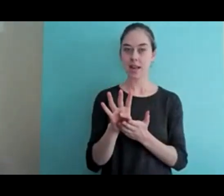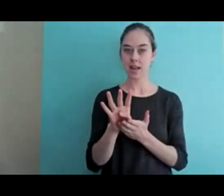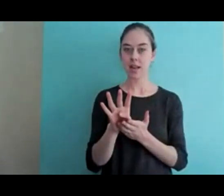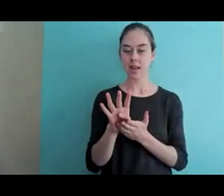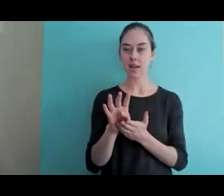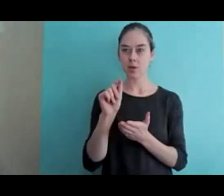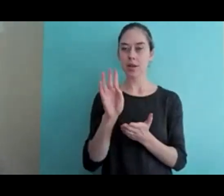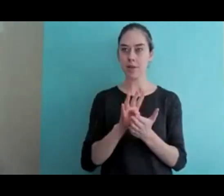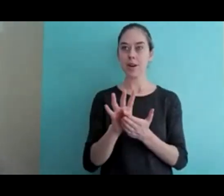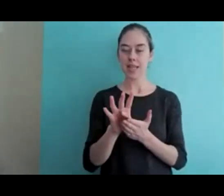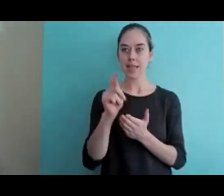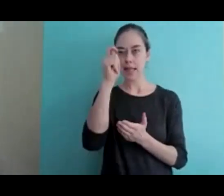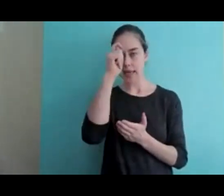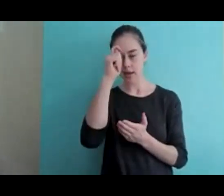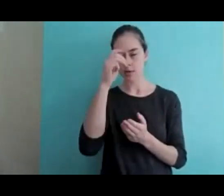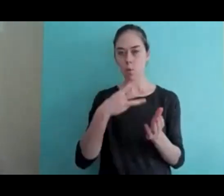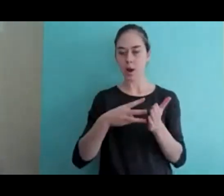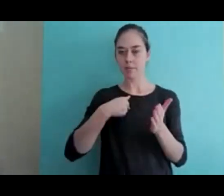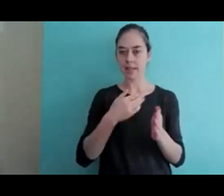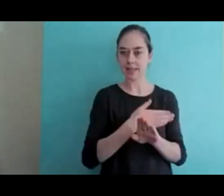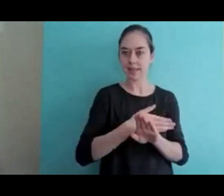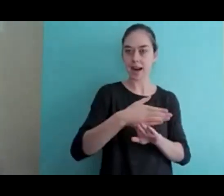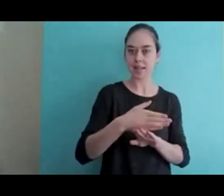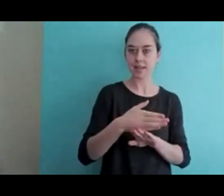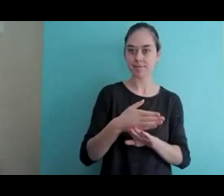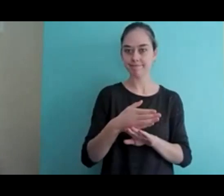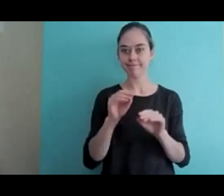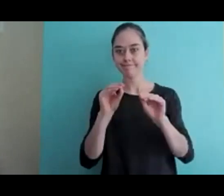2014, I think, when I started doing fitness classes for the first time.